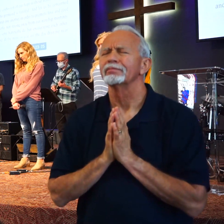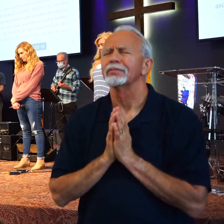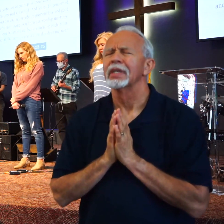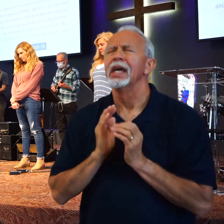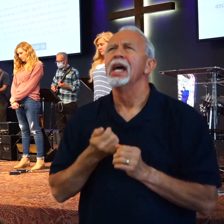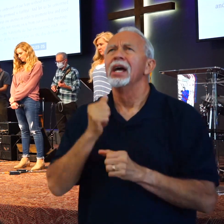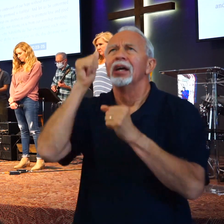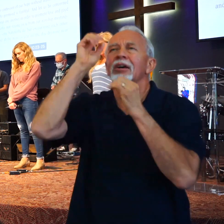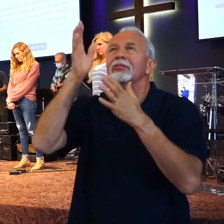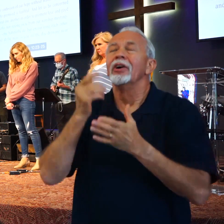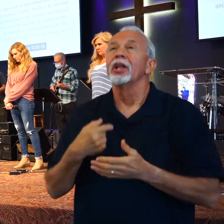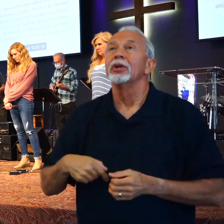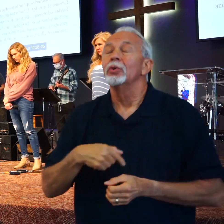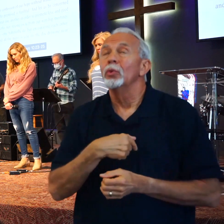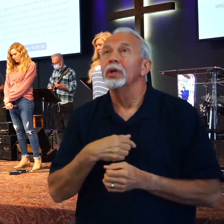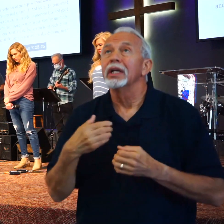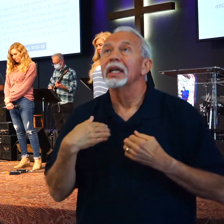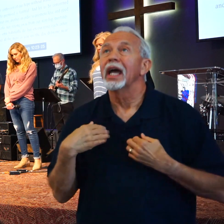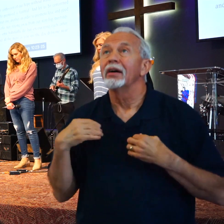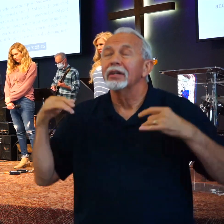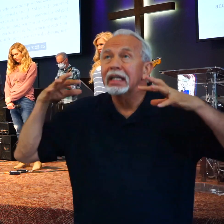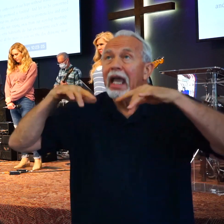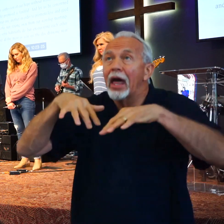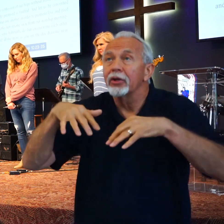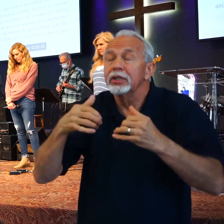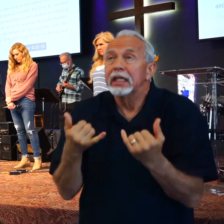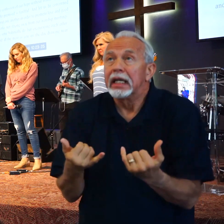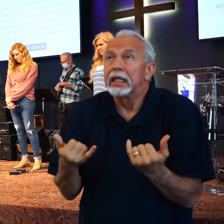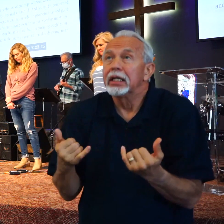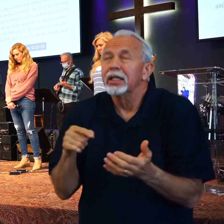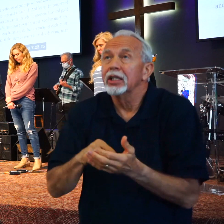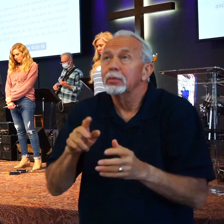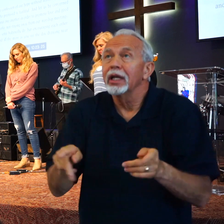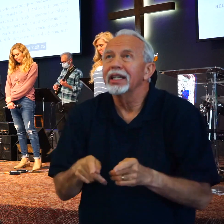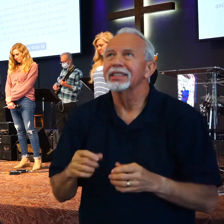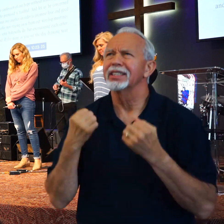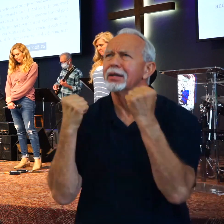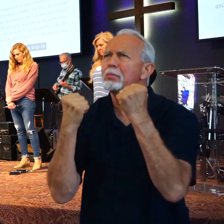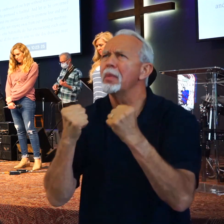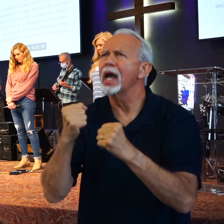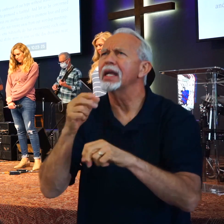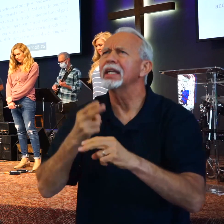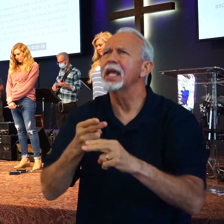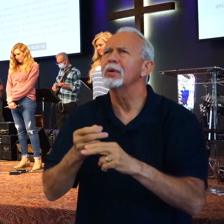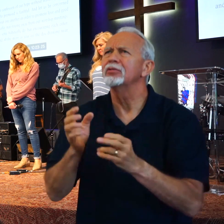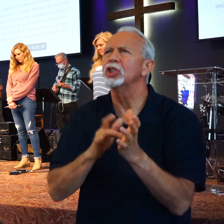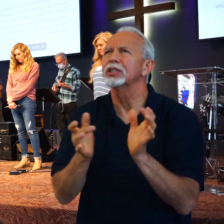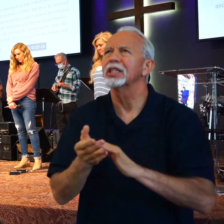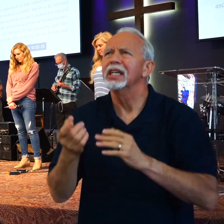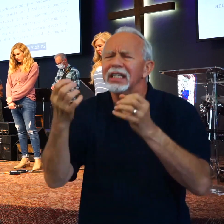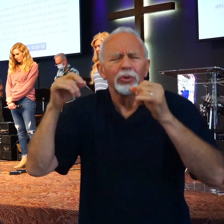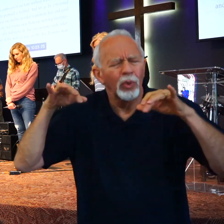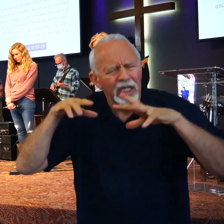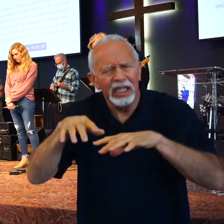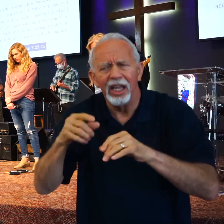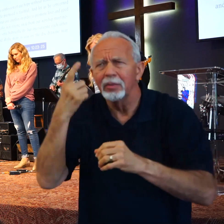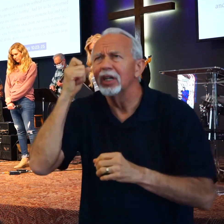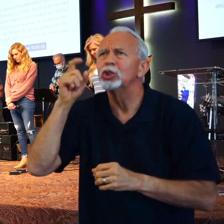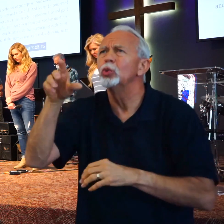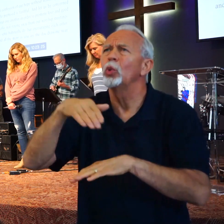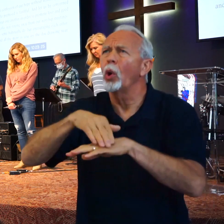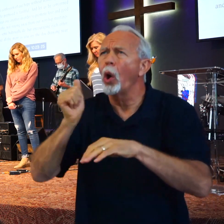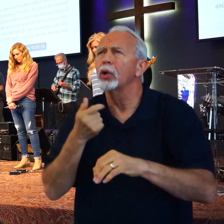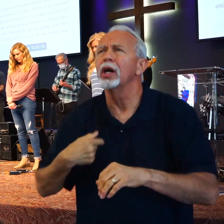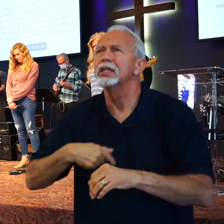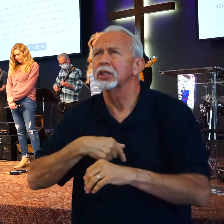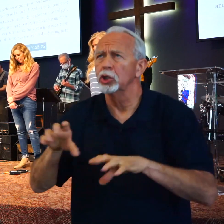Our Father, we have gathered in this place today in the mighty name of Jesus. We've gathered because you've called us to